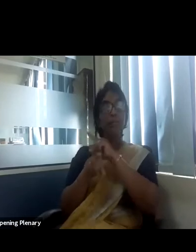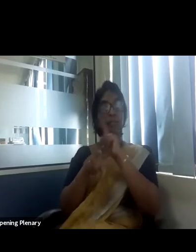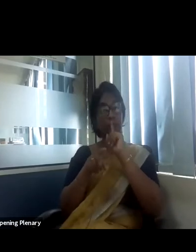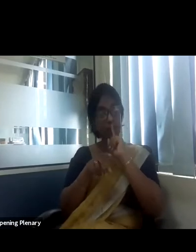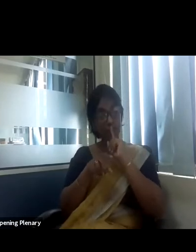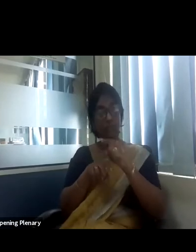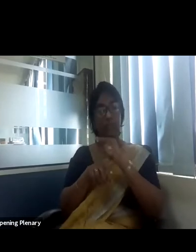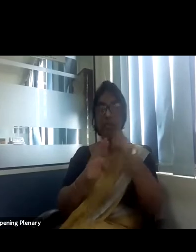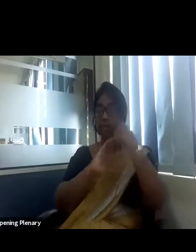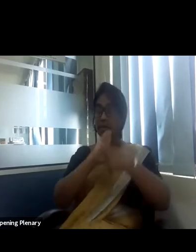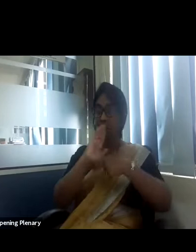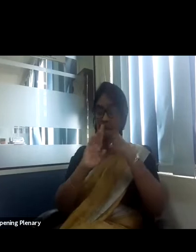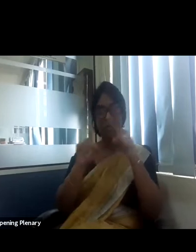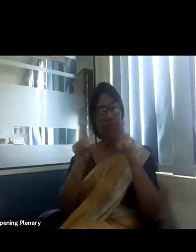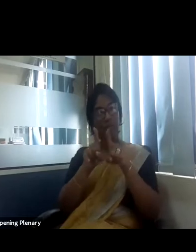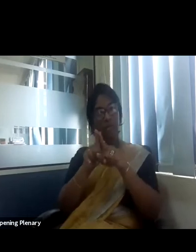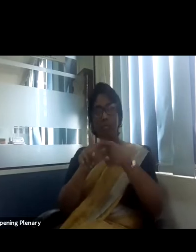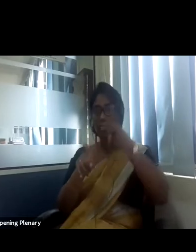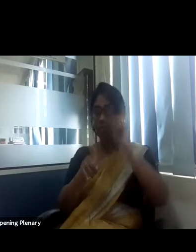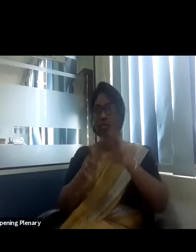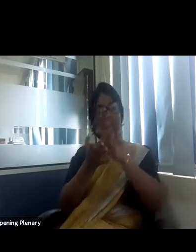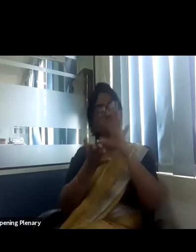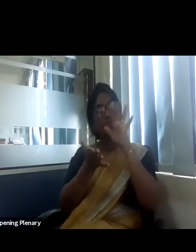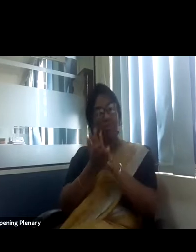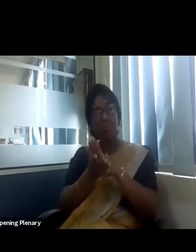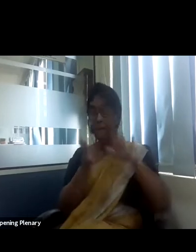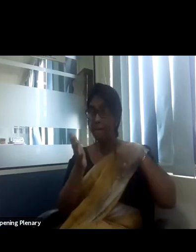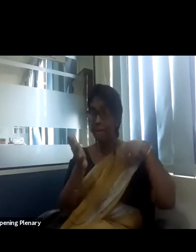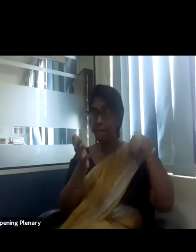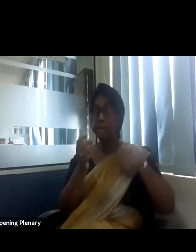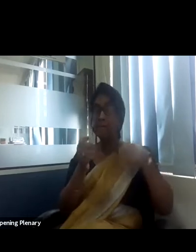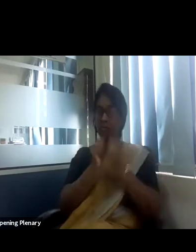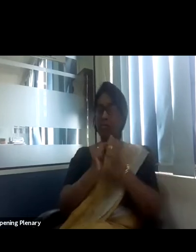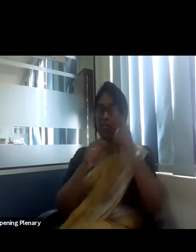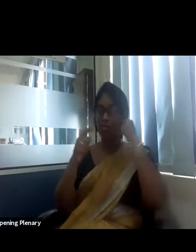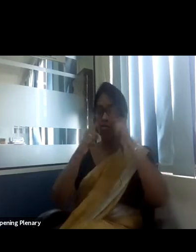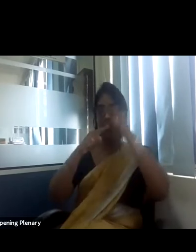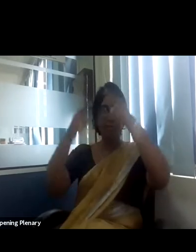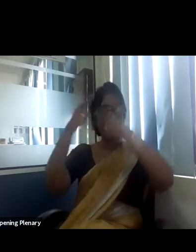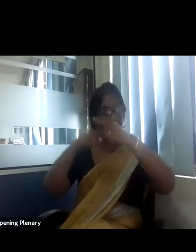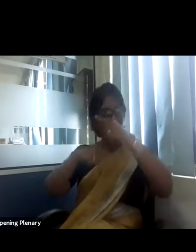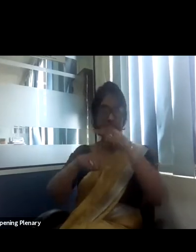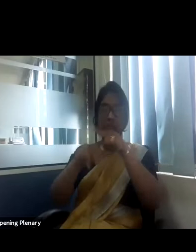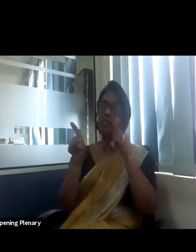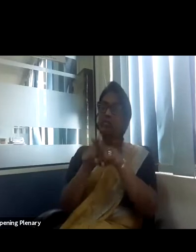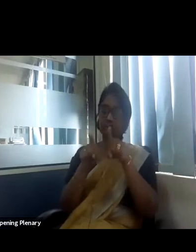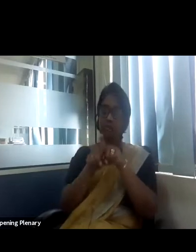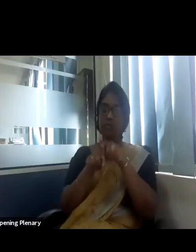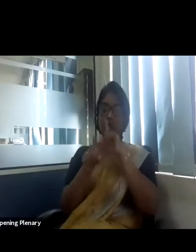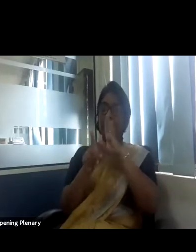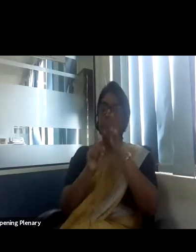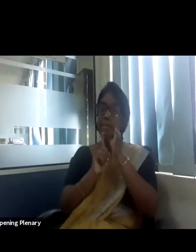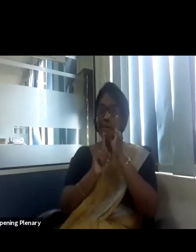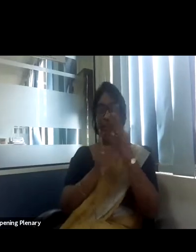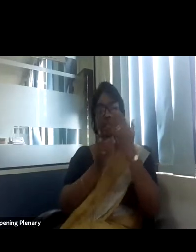countries must prioritize citizen best interest over allowing private partner profits alone. Not that there shouldn't